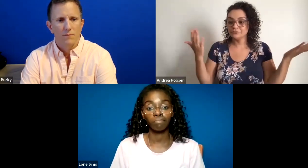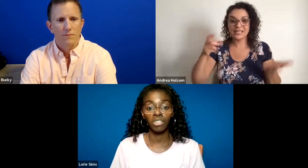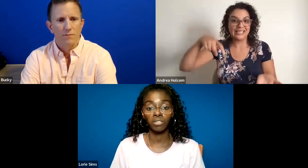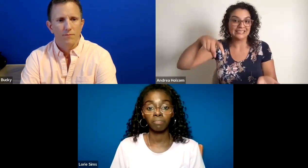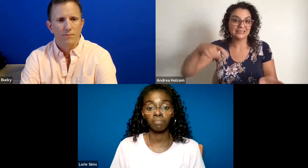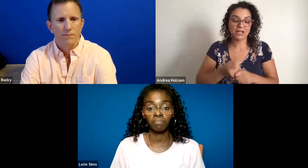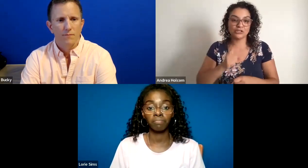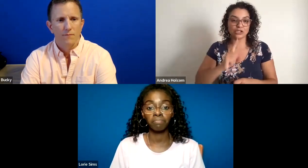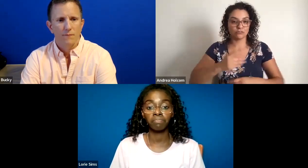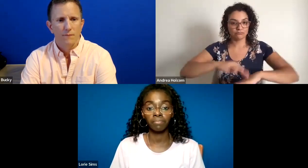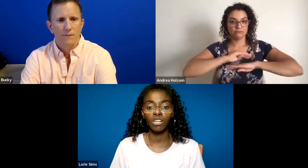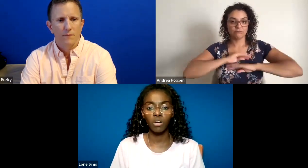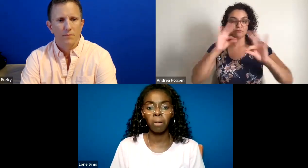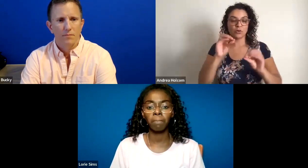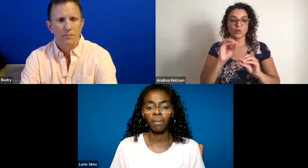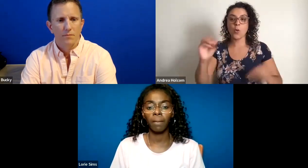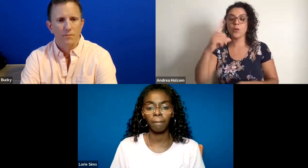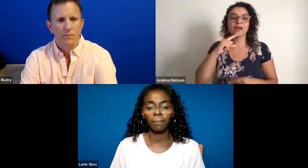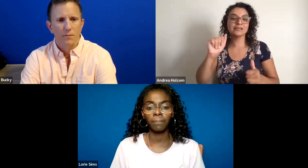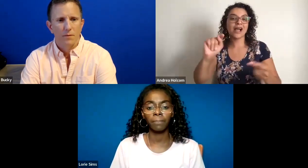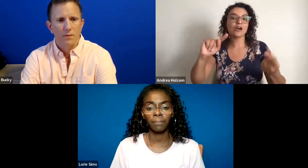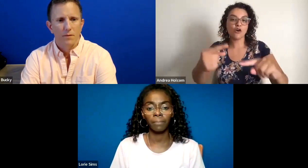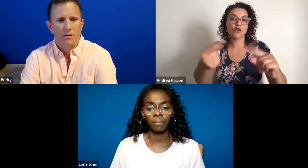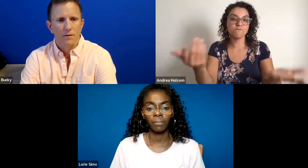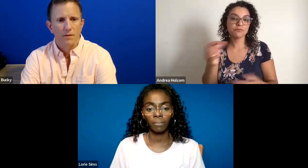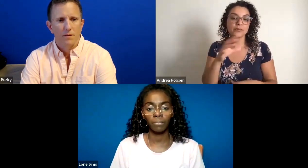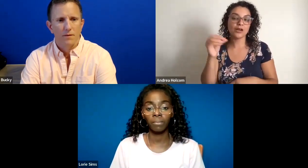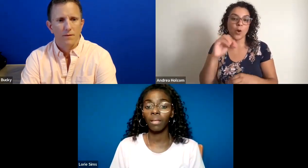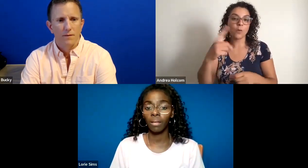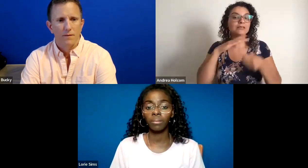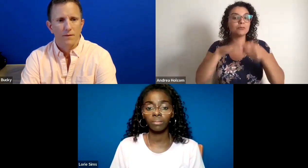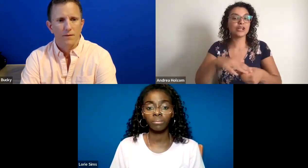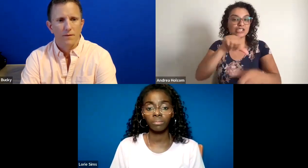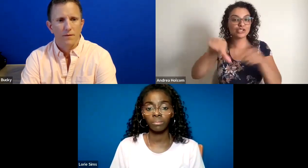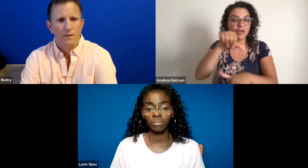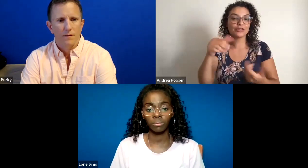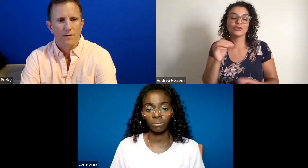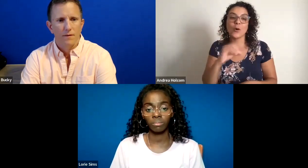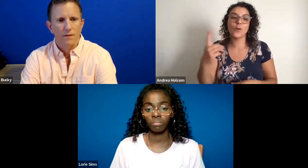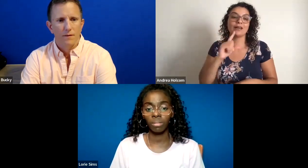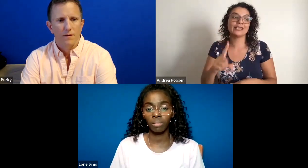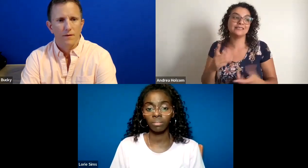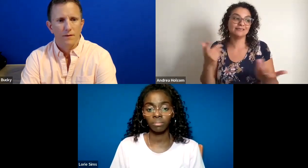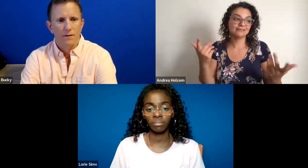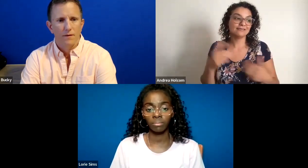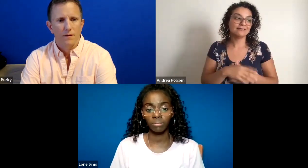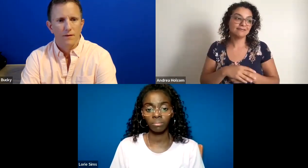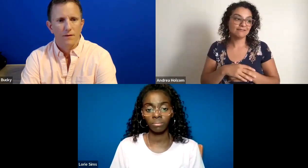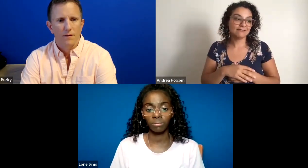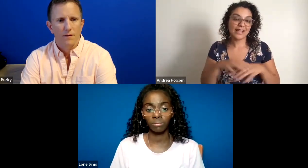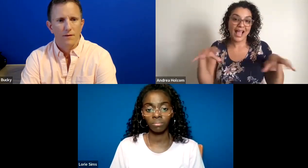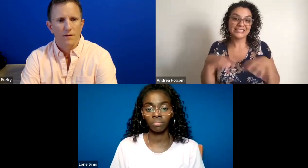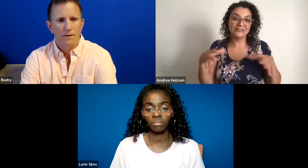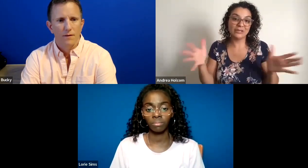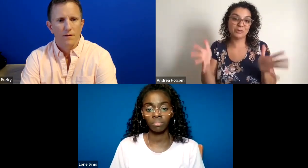and research our needs and make sure that they're being met and that no one is being hurt in the process. Are we oppressing each